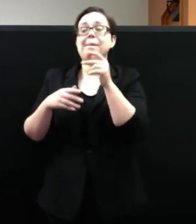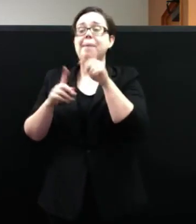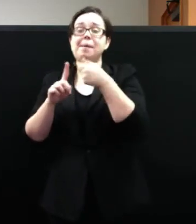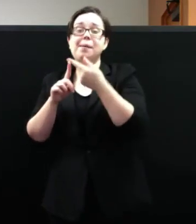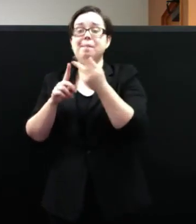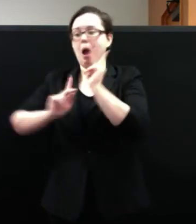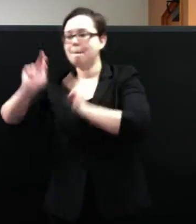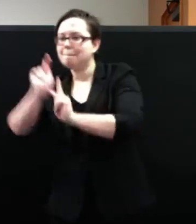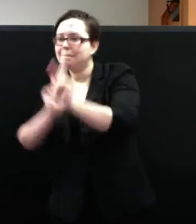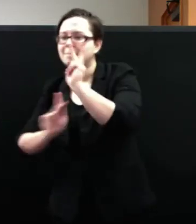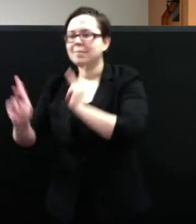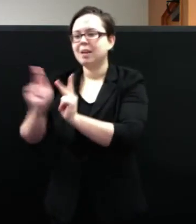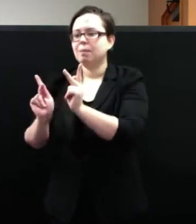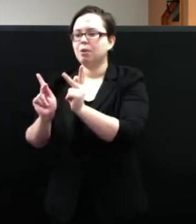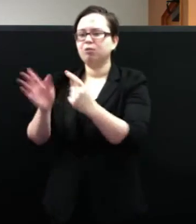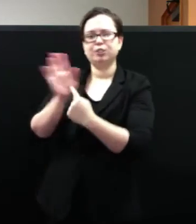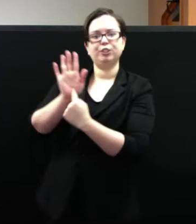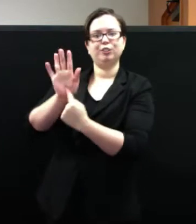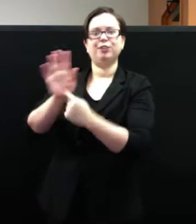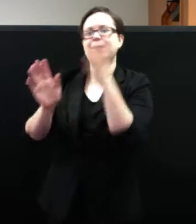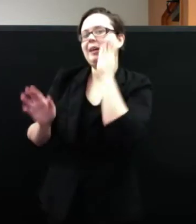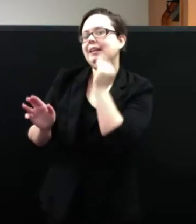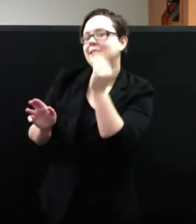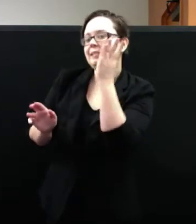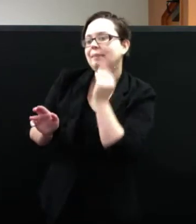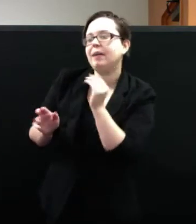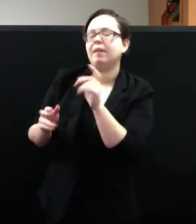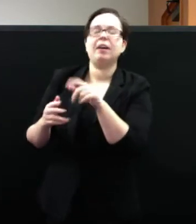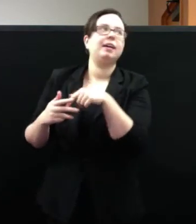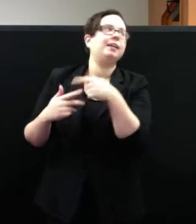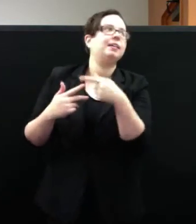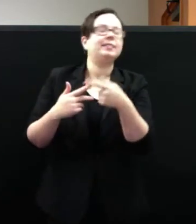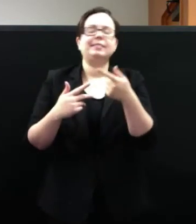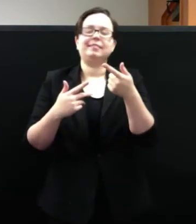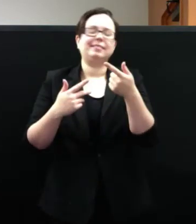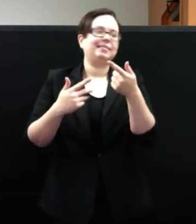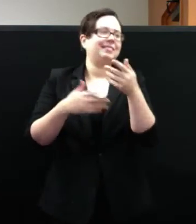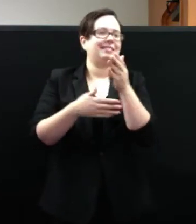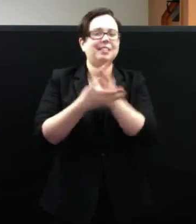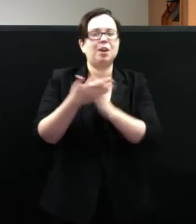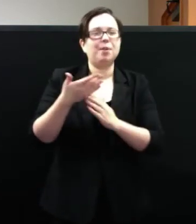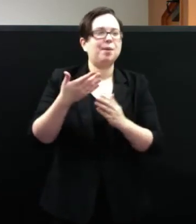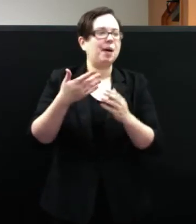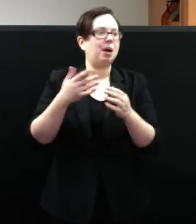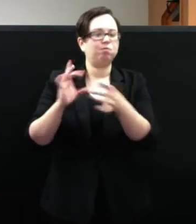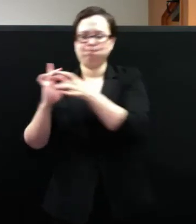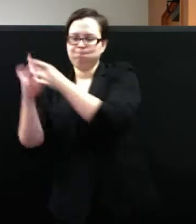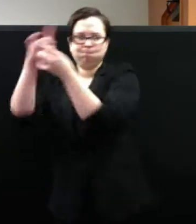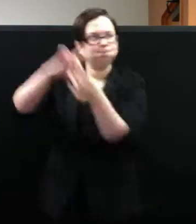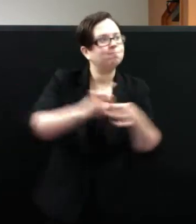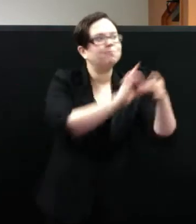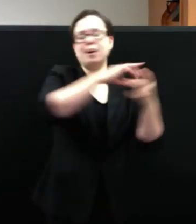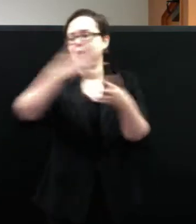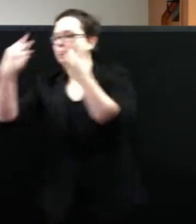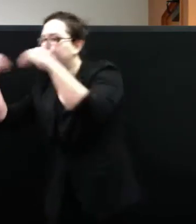have. And then there are others that are about the supply chain of making toast that goes all the way back to the store. It goes through the supply chain networks